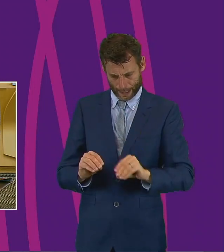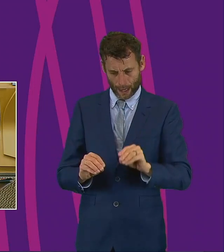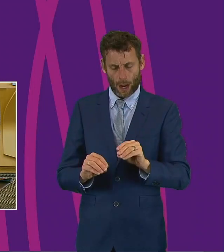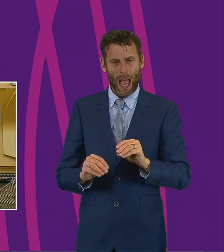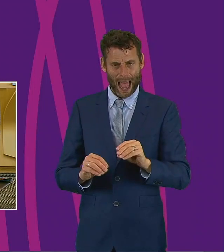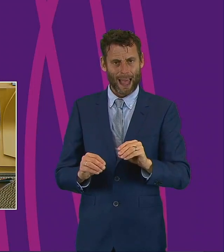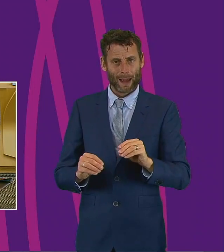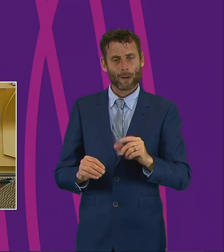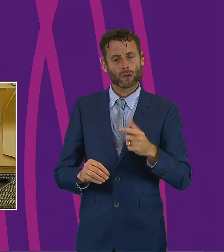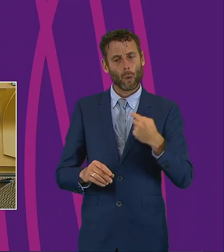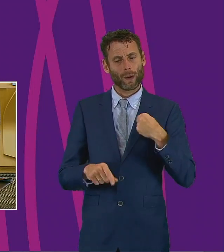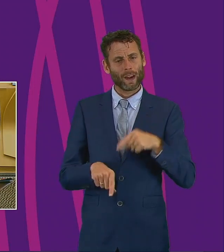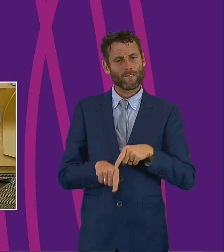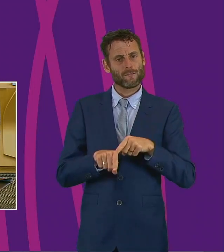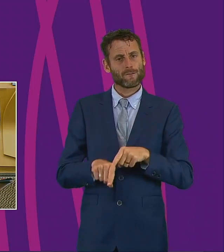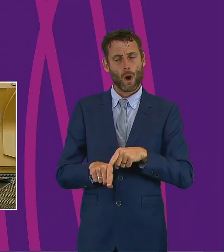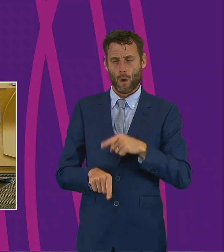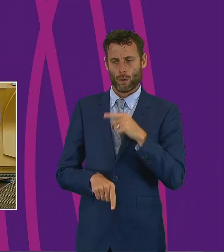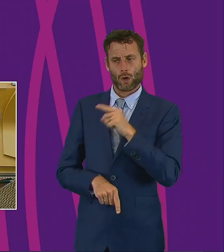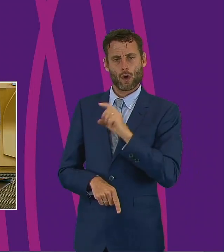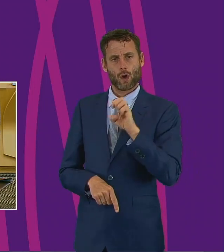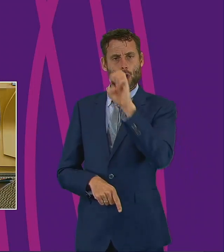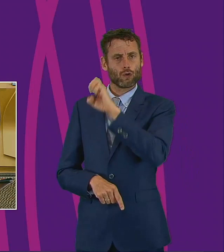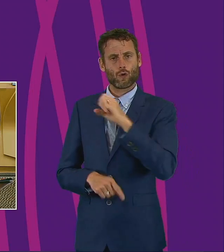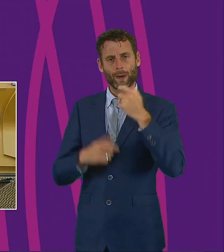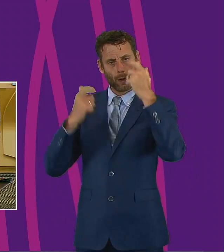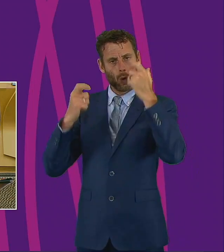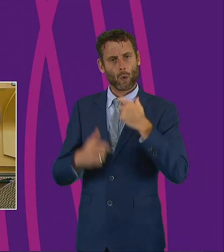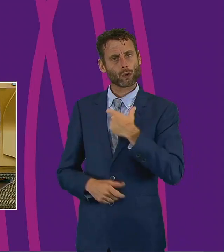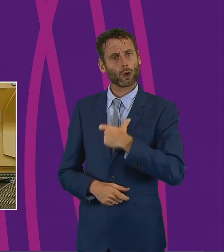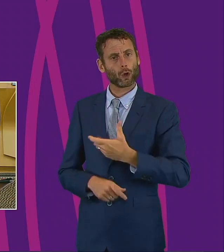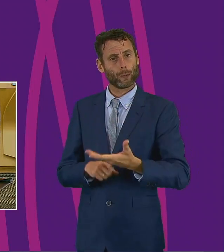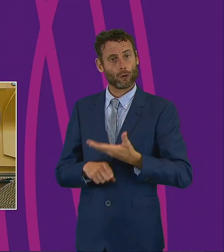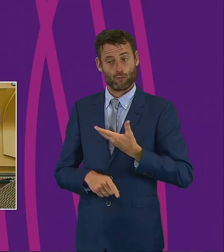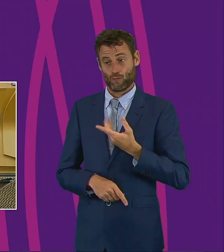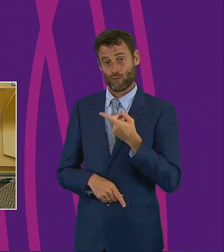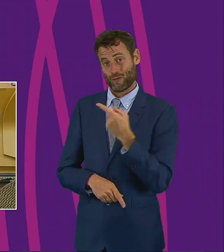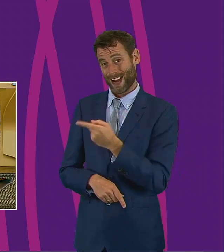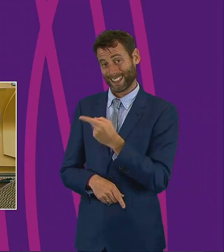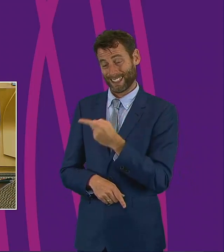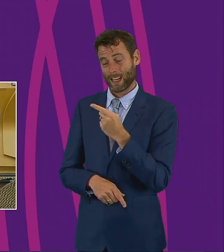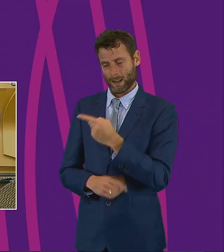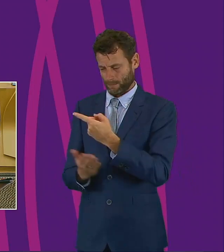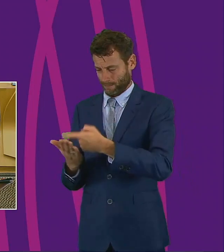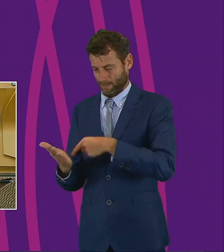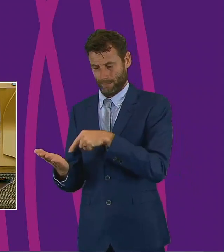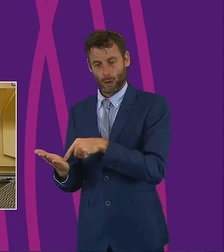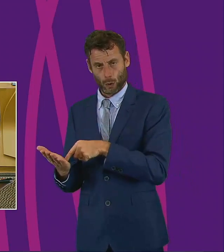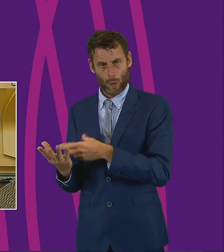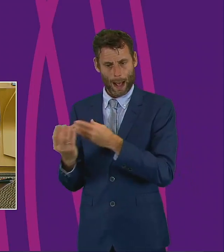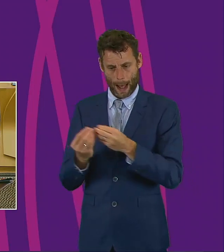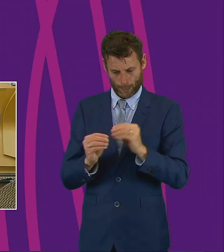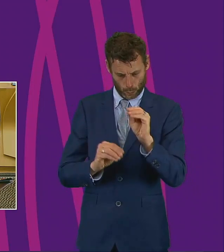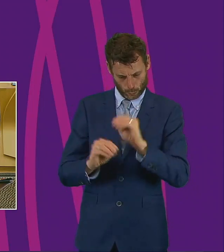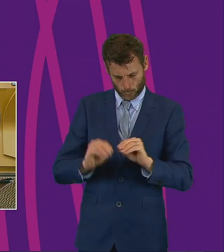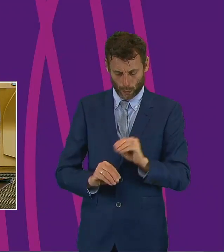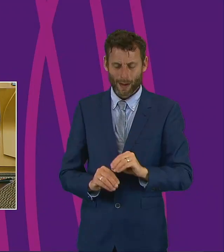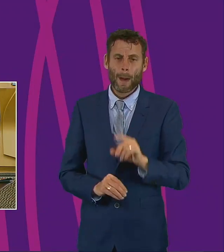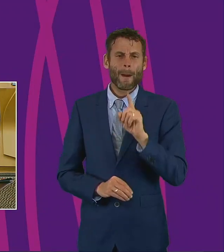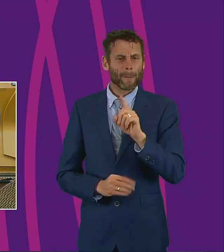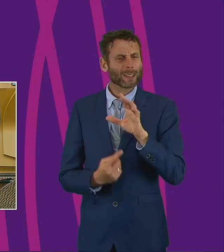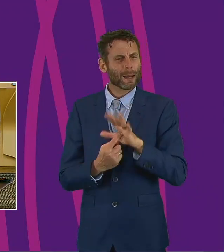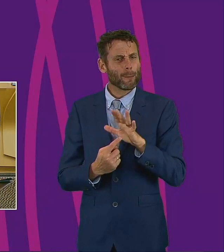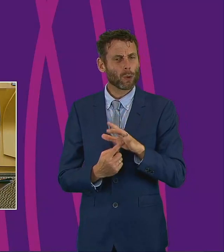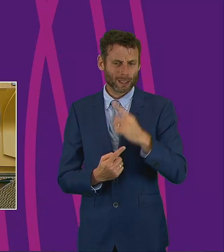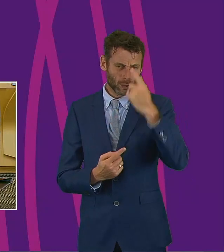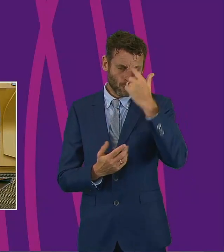is damaging and disruptive. We've just heard that. It is rooted in prejudice and intolerance. And as the Justice Secretary made clear in the Chamber last